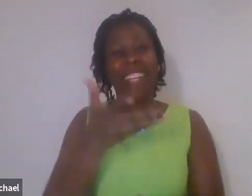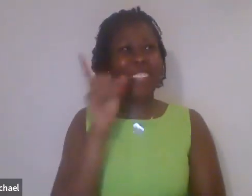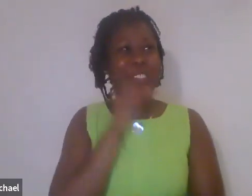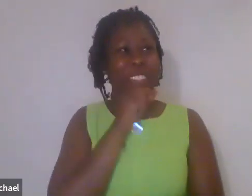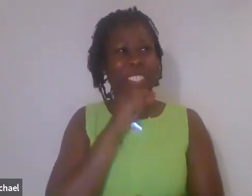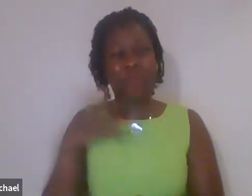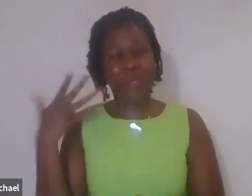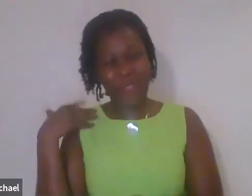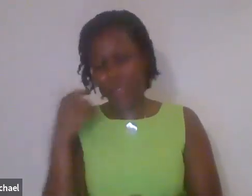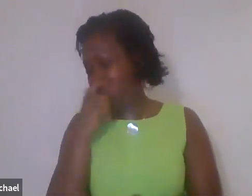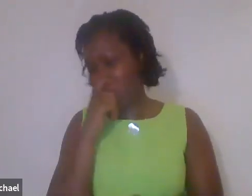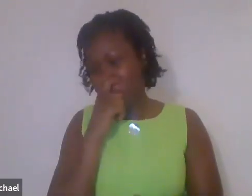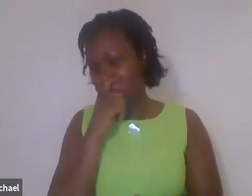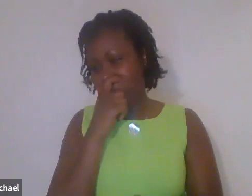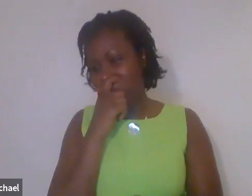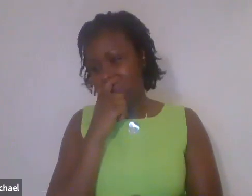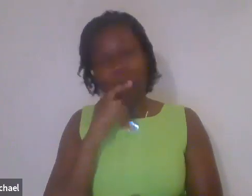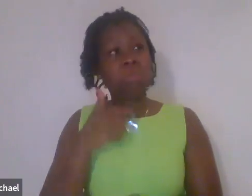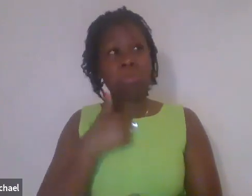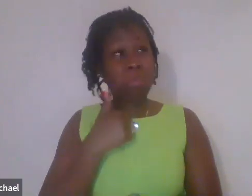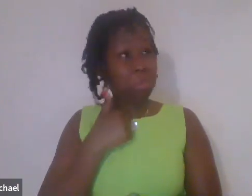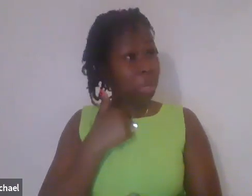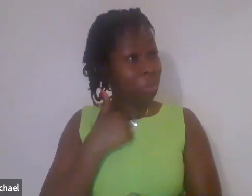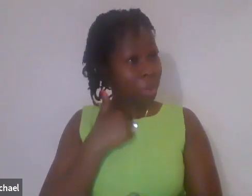Thank you so much. I think I already answered that.